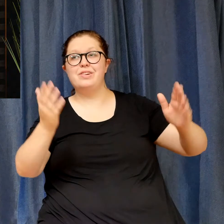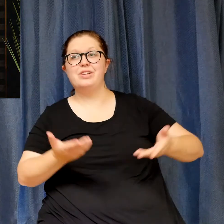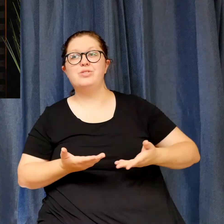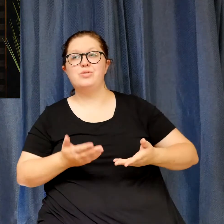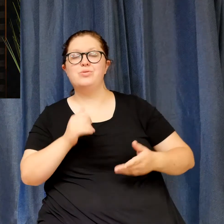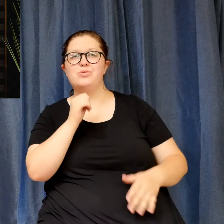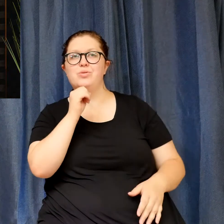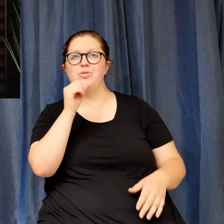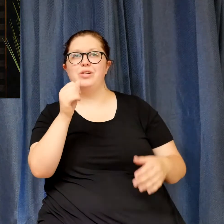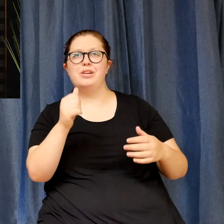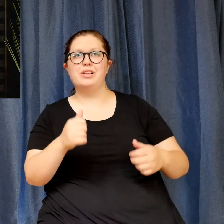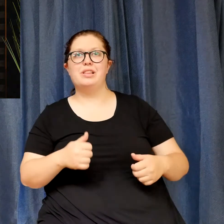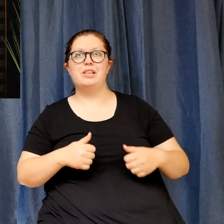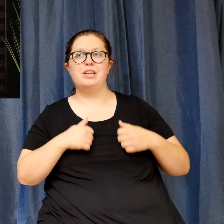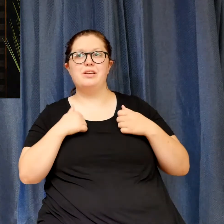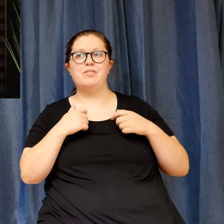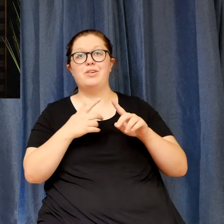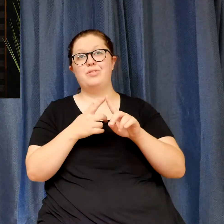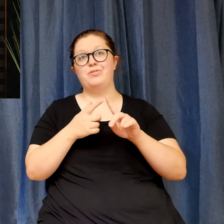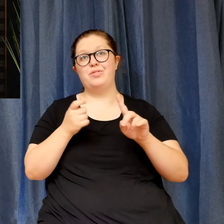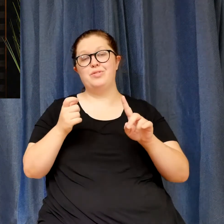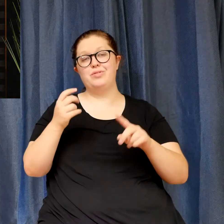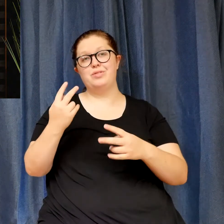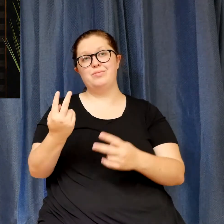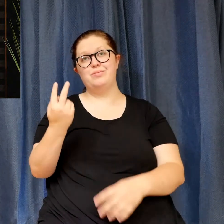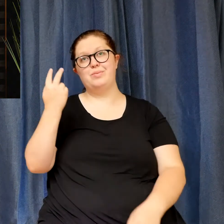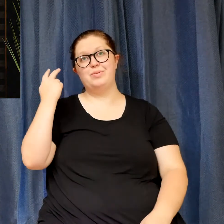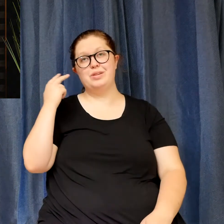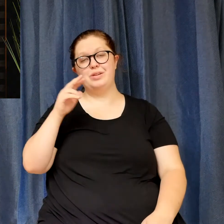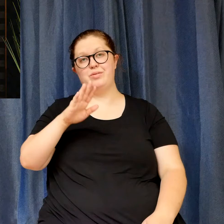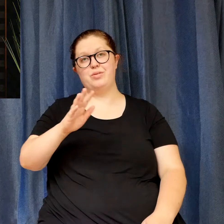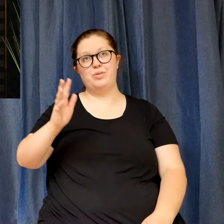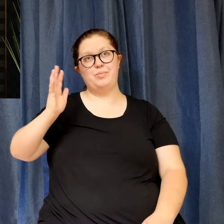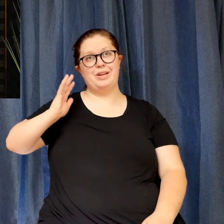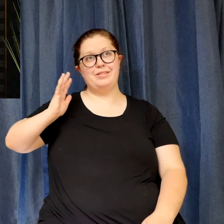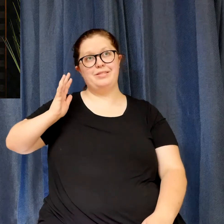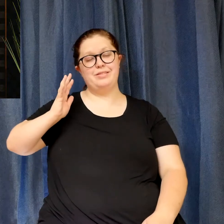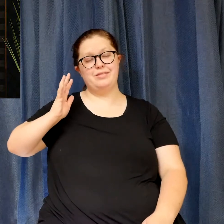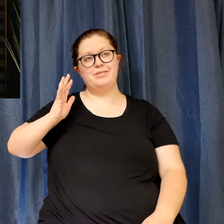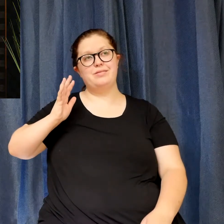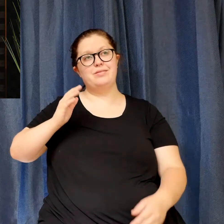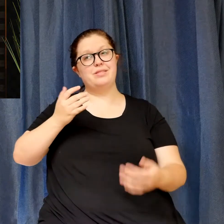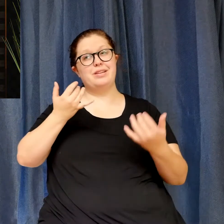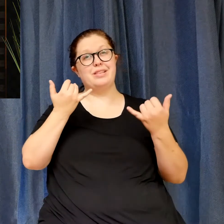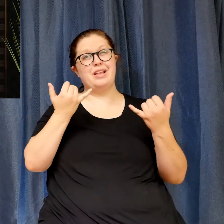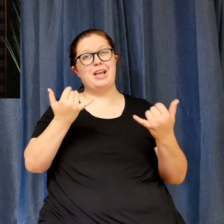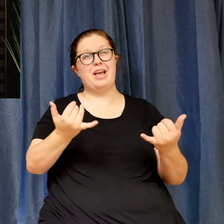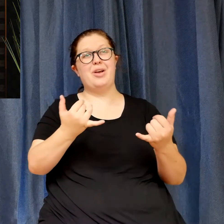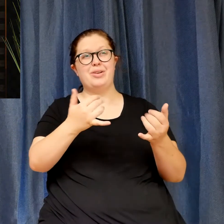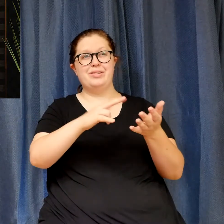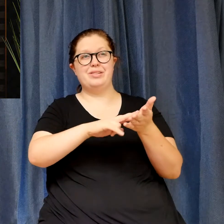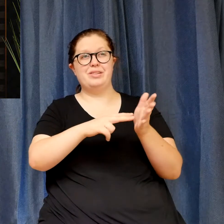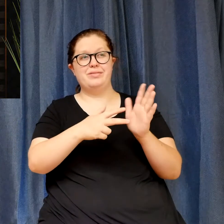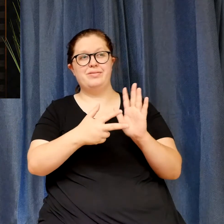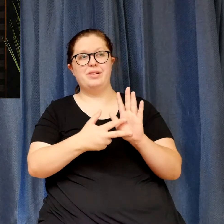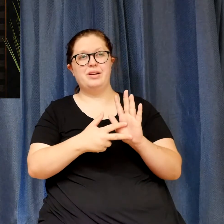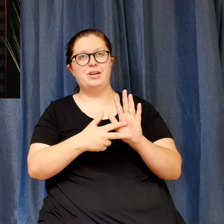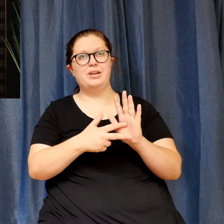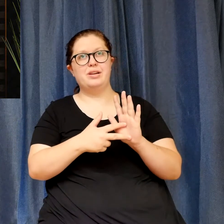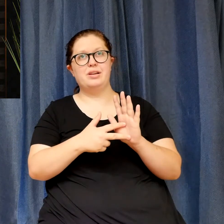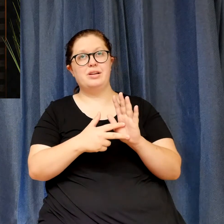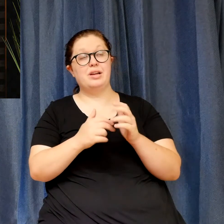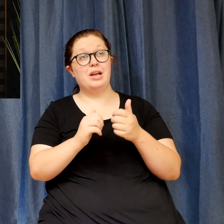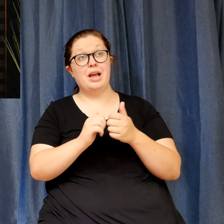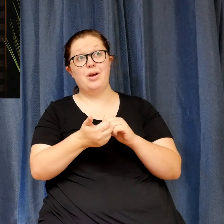I invite you to no longer live from the memories of your past, and instead be defined by